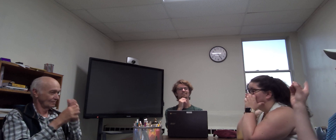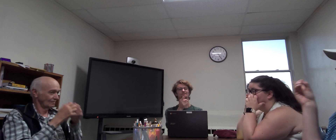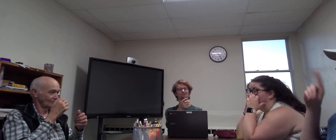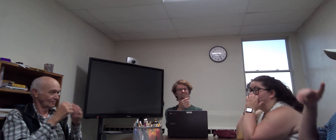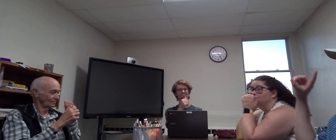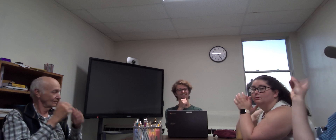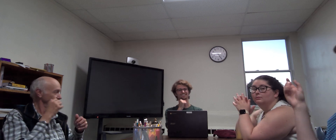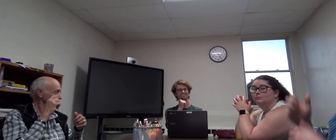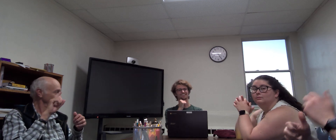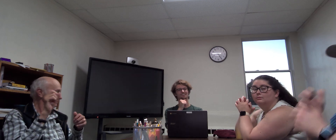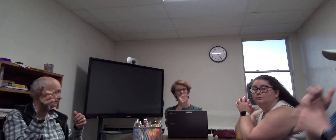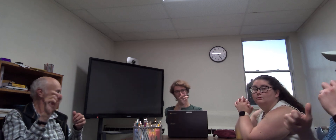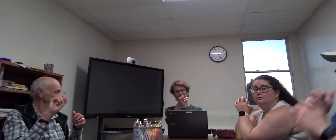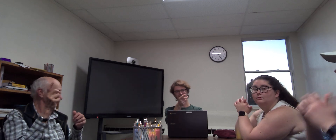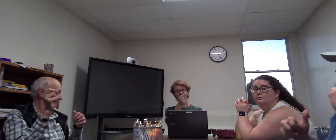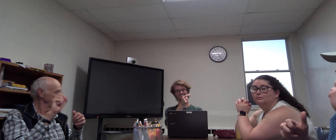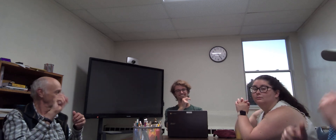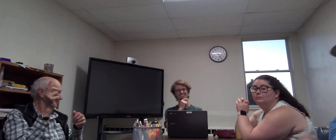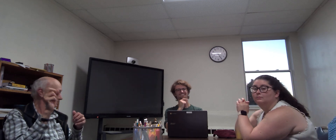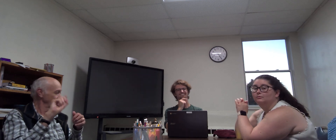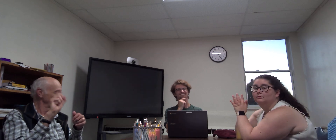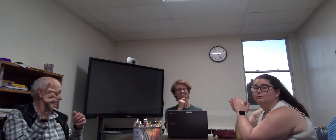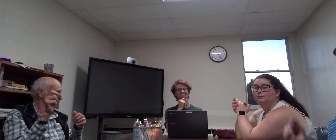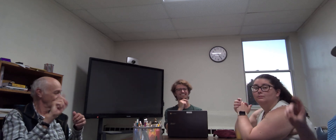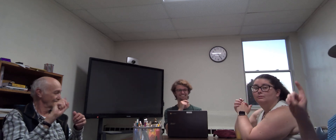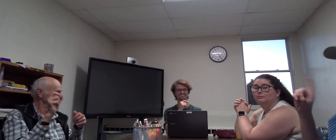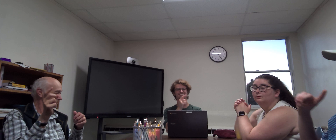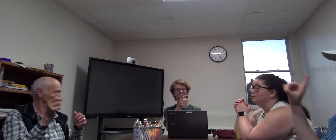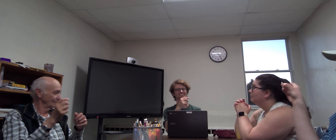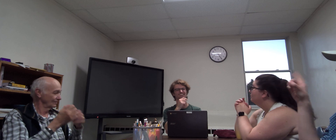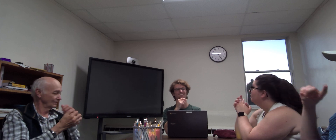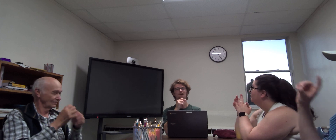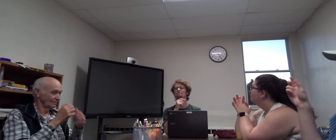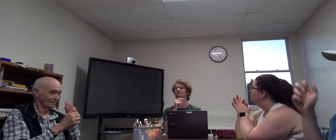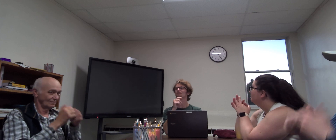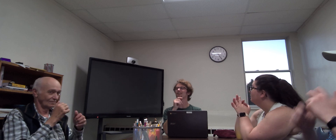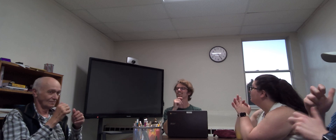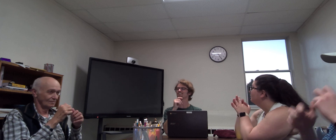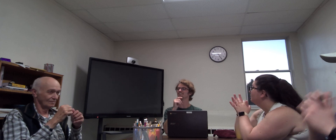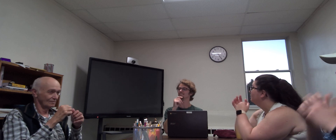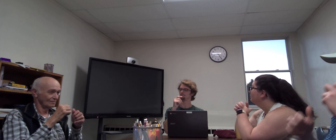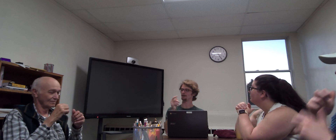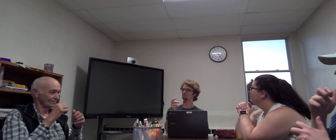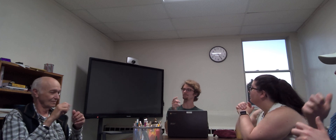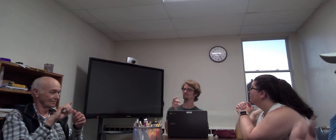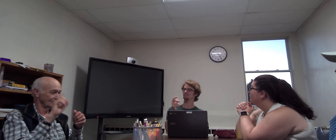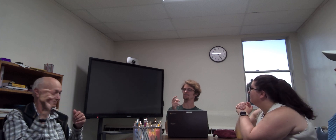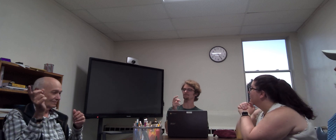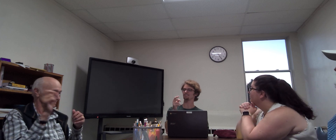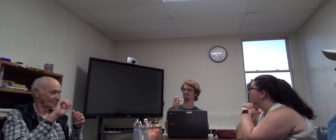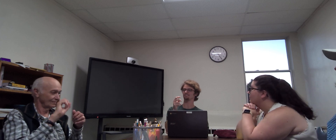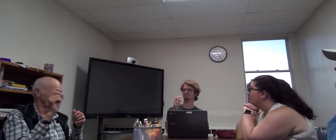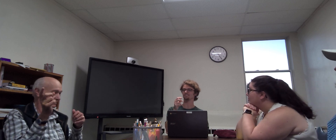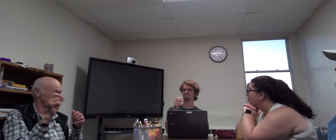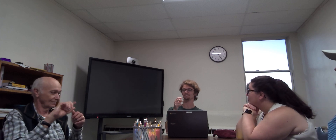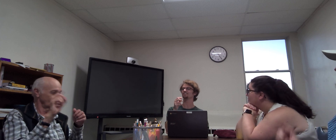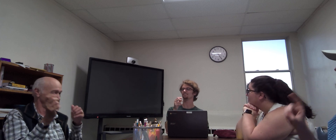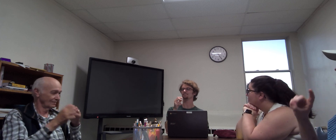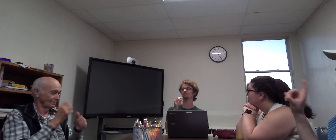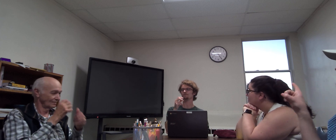Ooh, well, I went with we'll when. get to that anyway. There we go. Where is the problem? I want to make sure everyone.